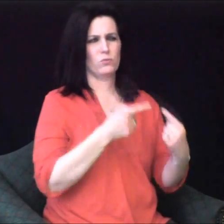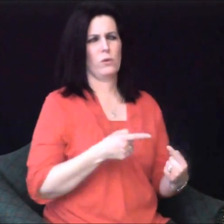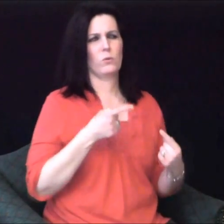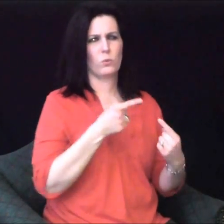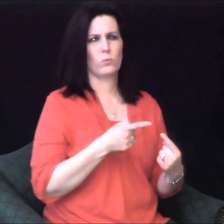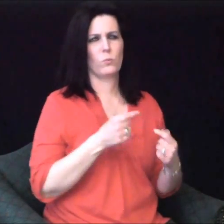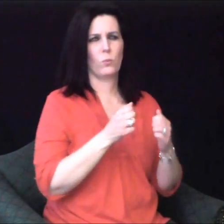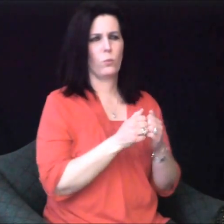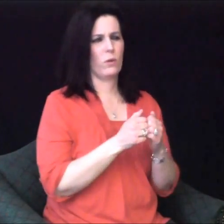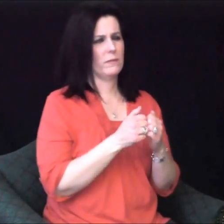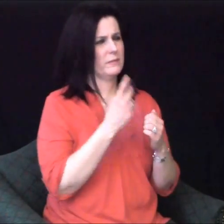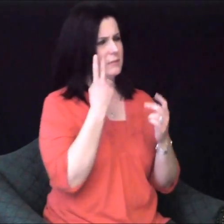I struggled with